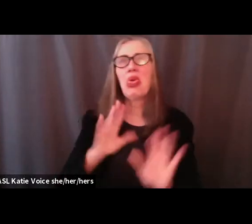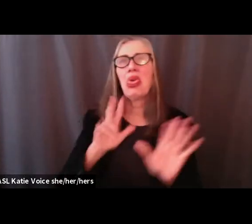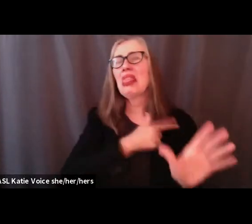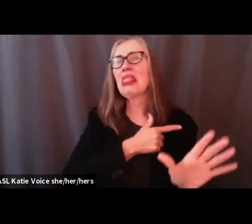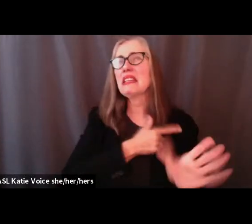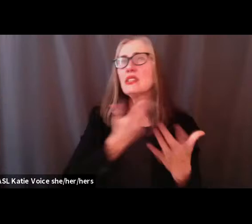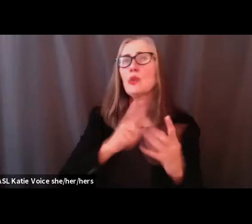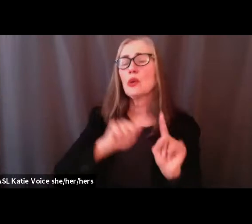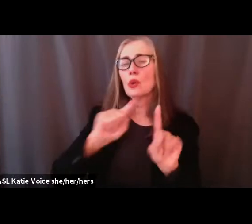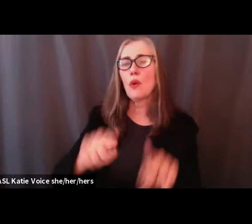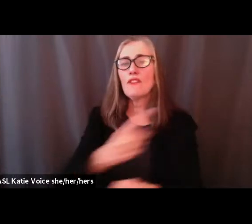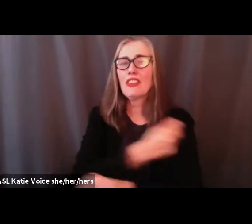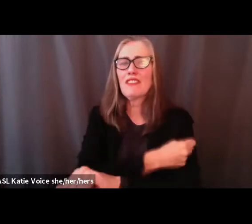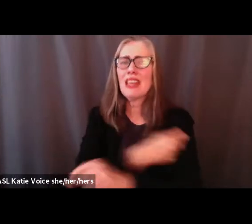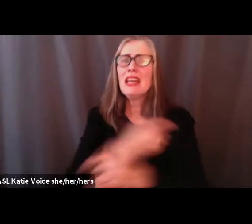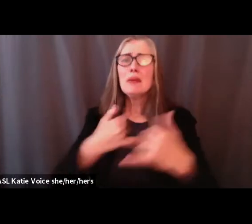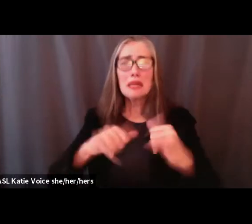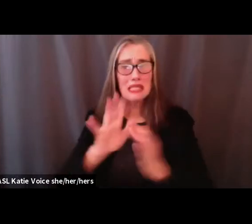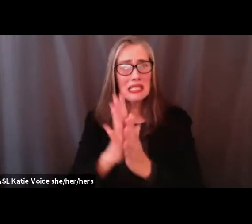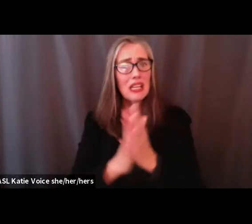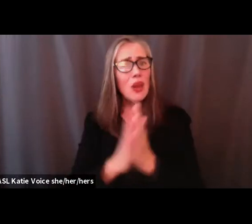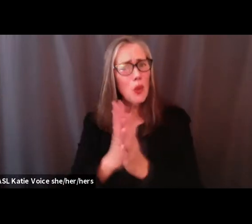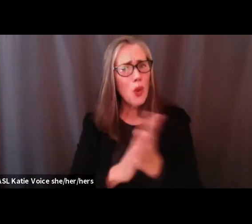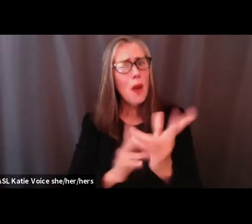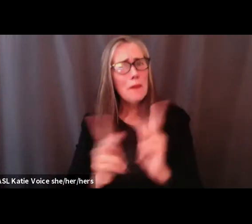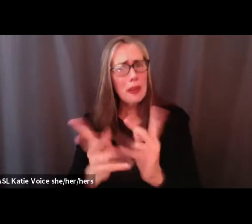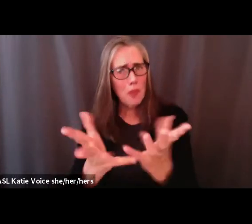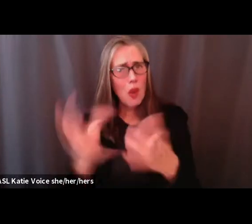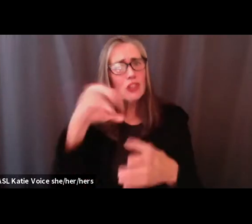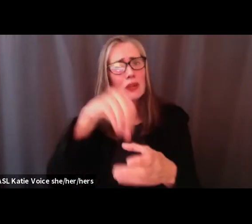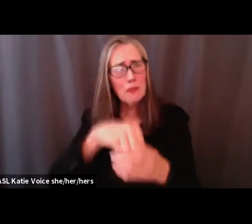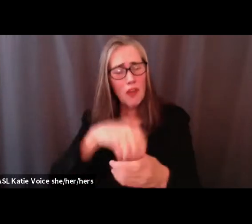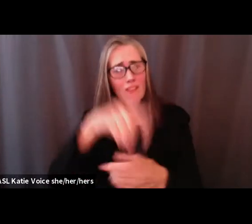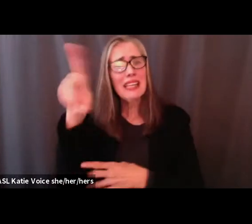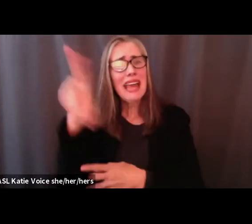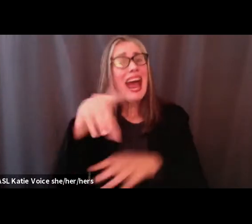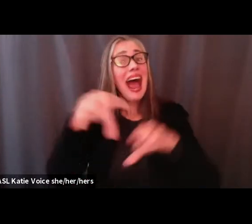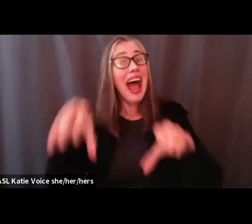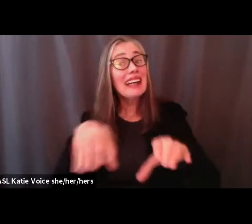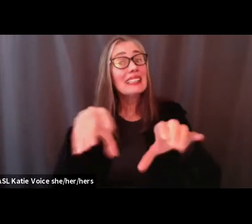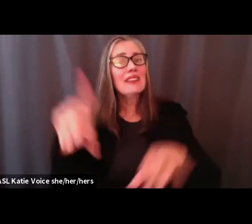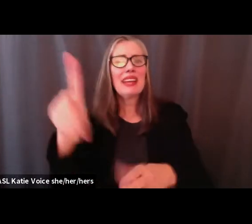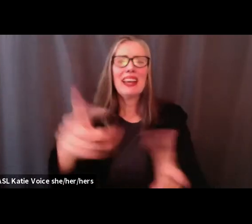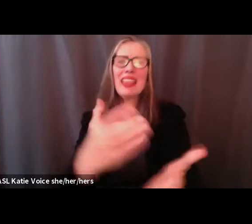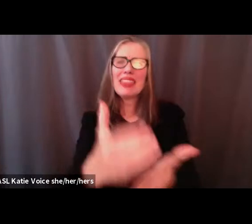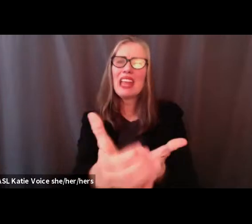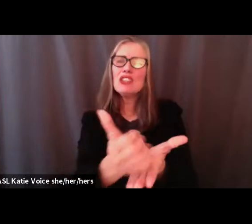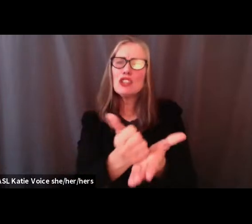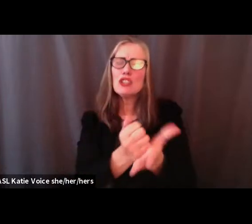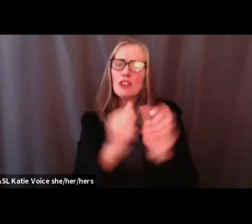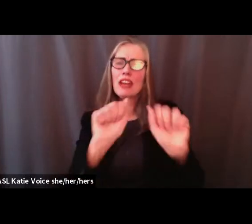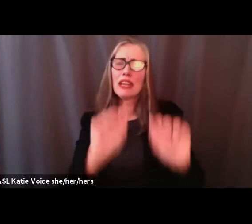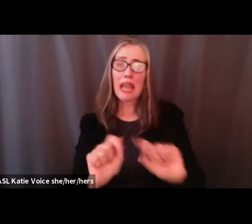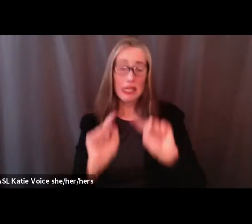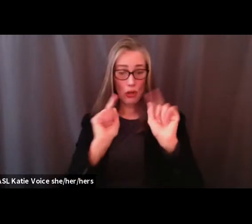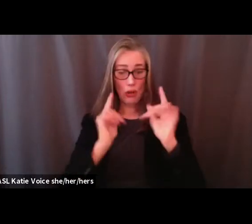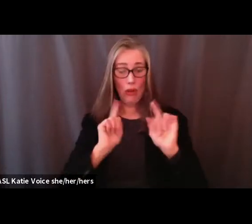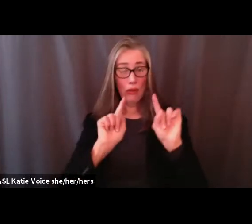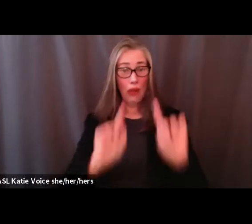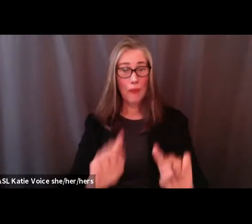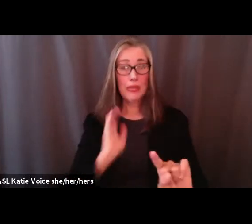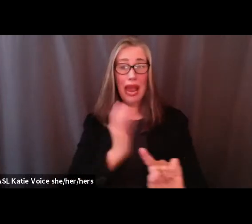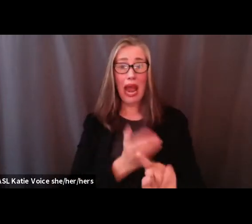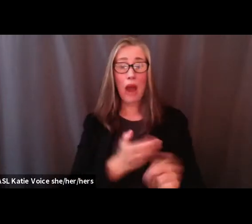still have people who want to be a part of this party. They're active in this party and they deserve to be able to attend our events, with